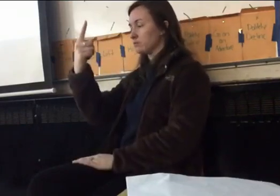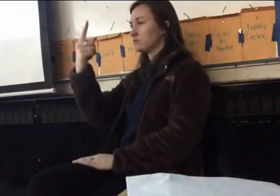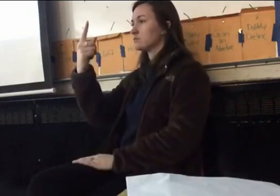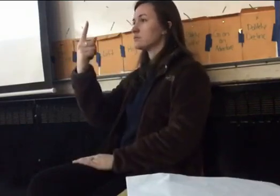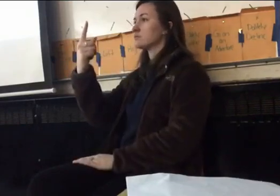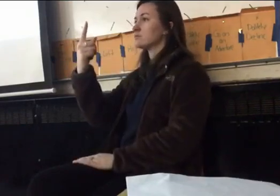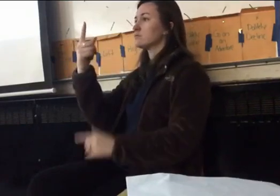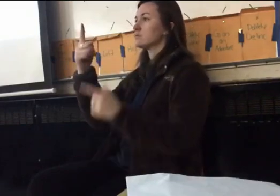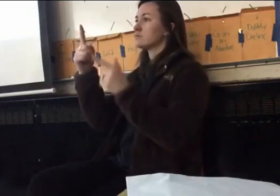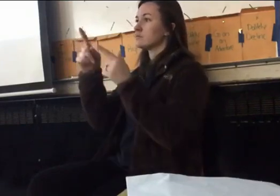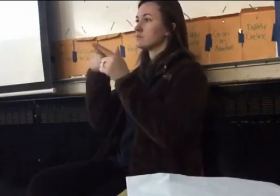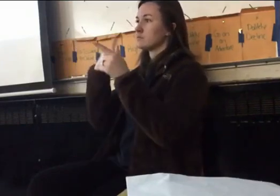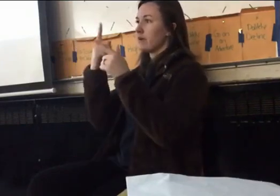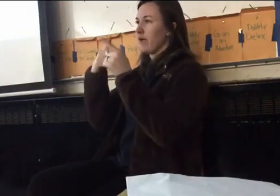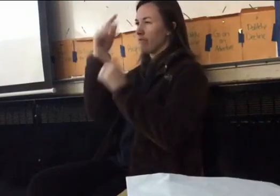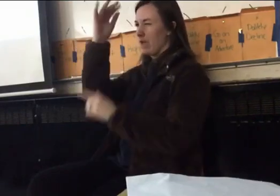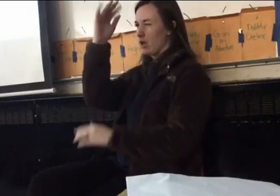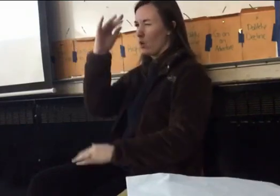down and write part 2.